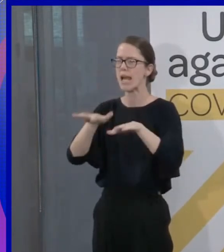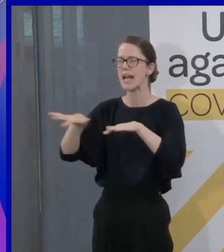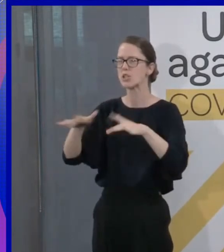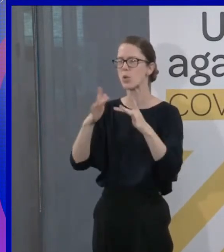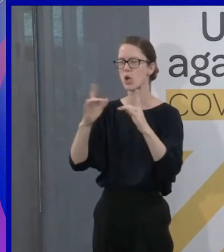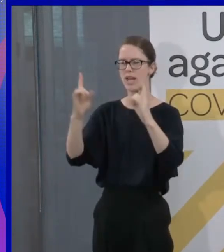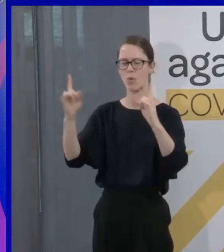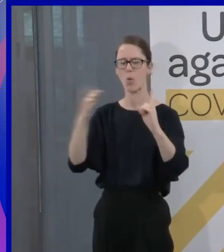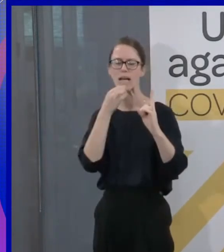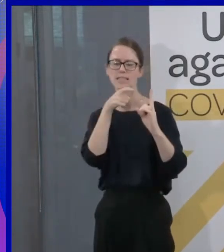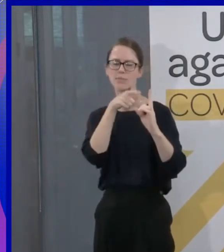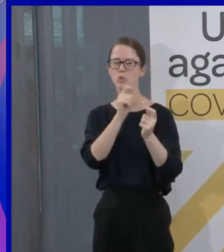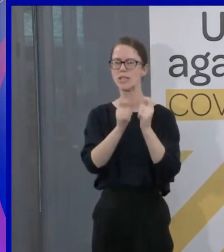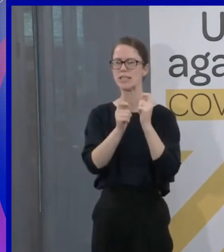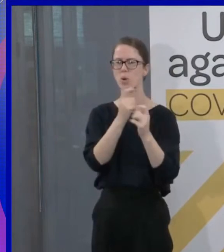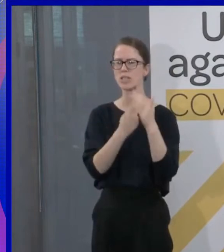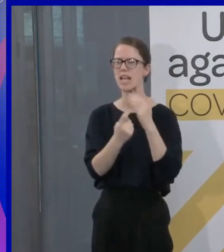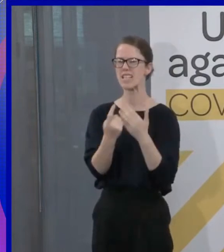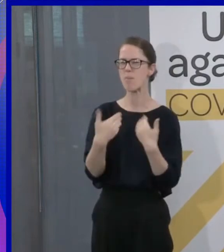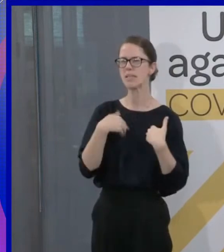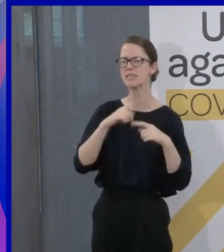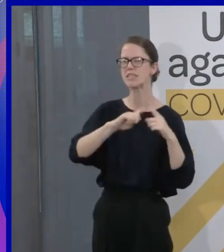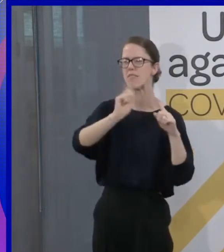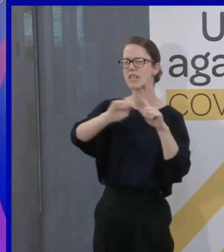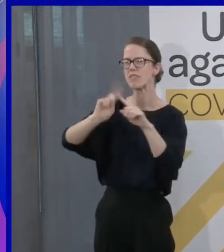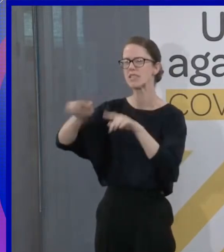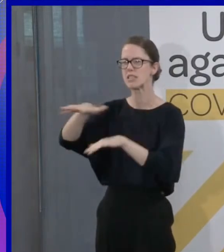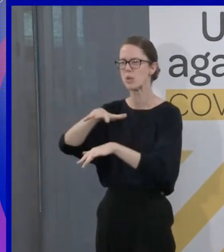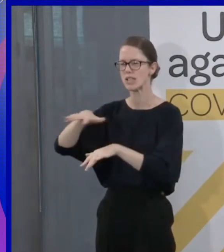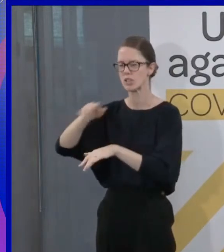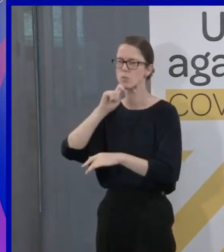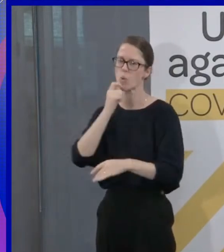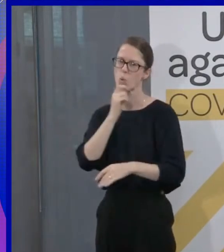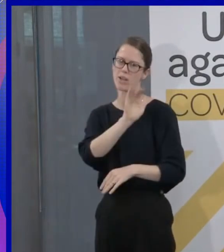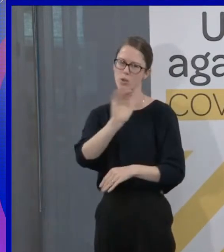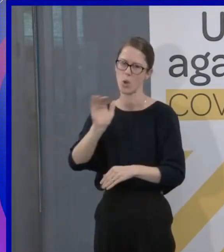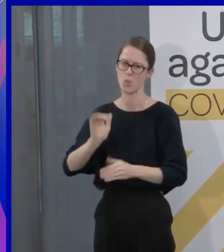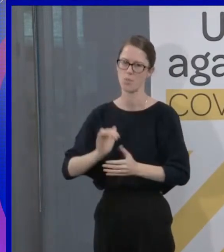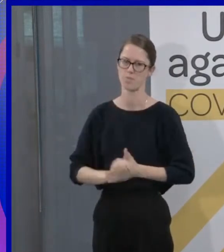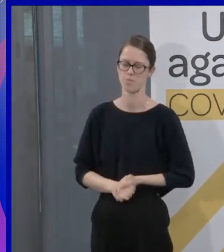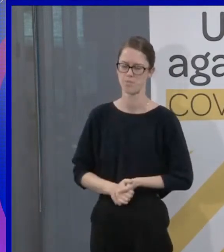will be asked to be isolated or self-isolate until the test results come back.